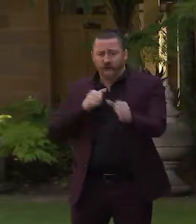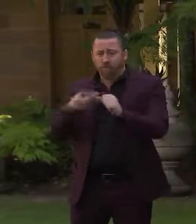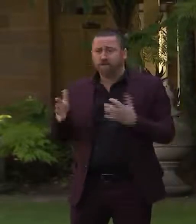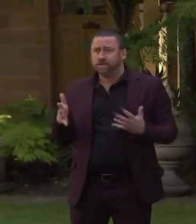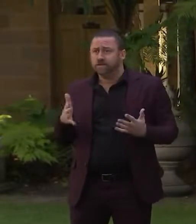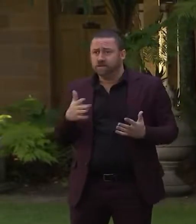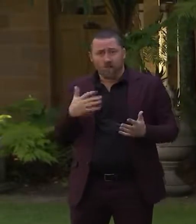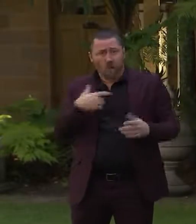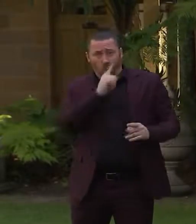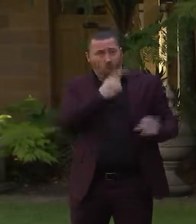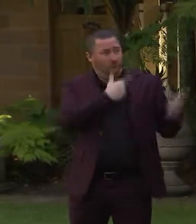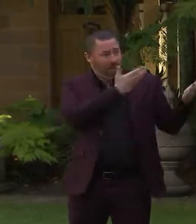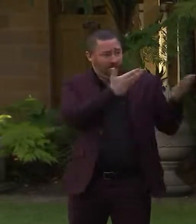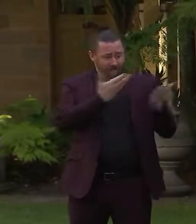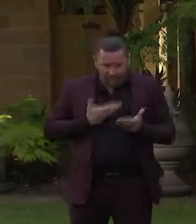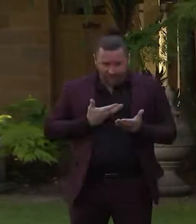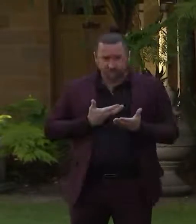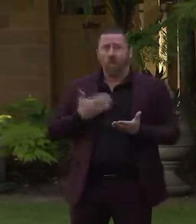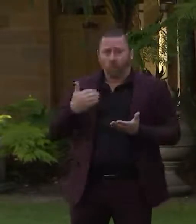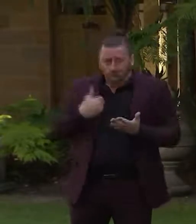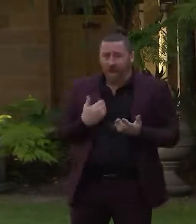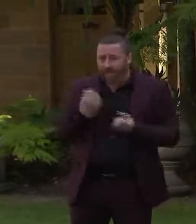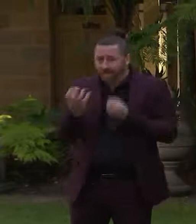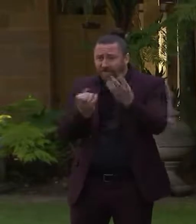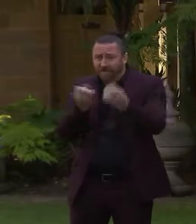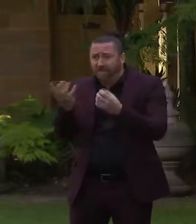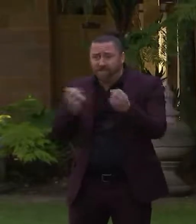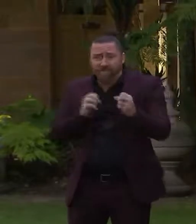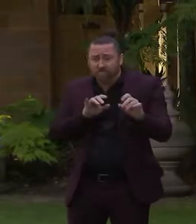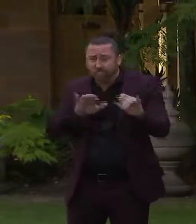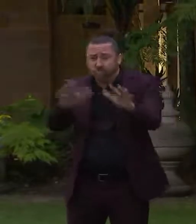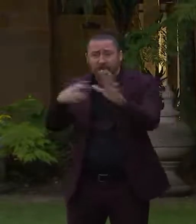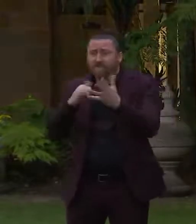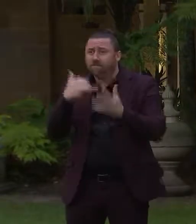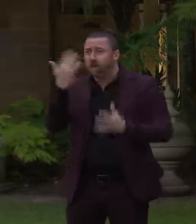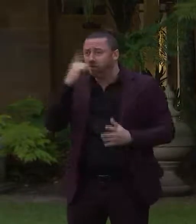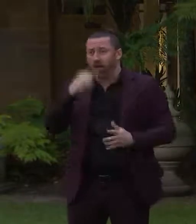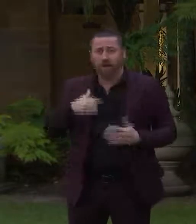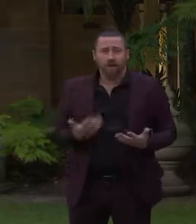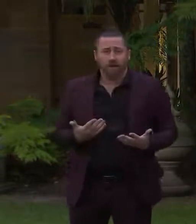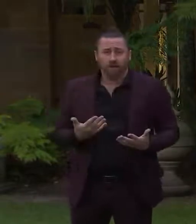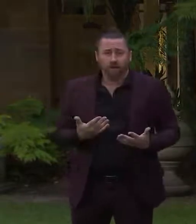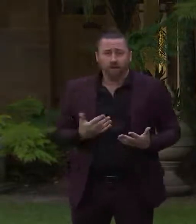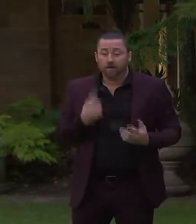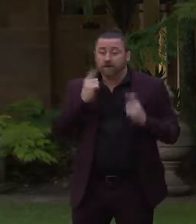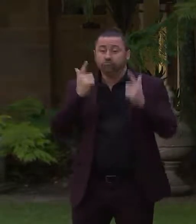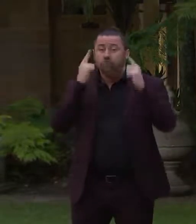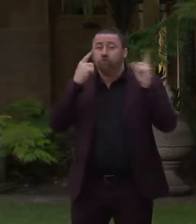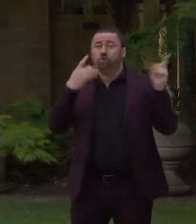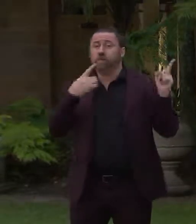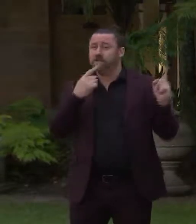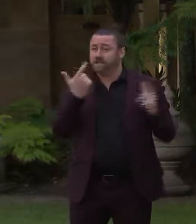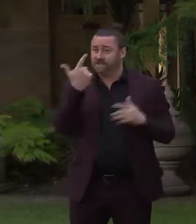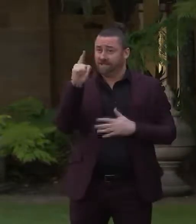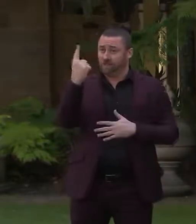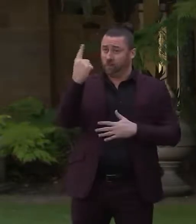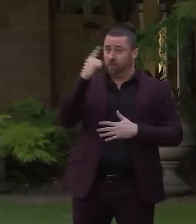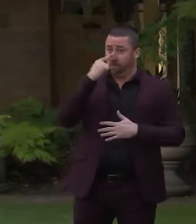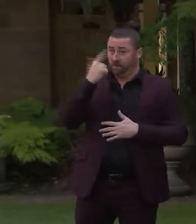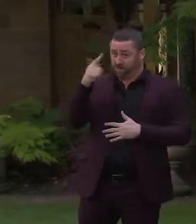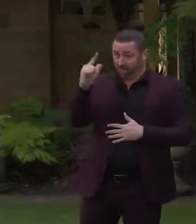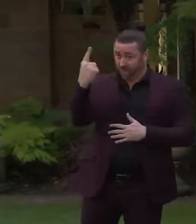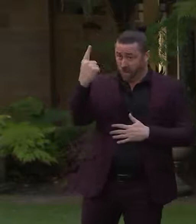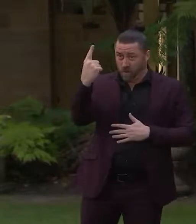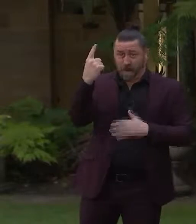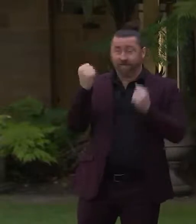been distributed to them. I'd also make this point. The Premier has said that of the 71 active cases, 58